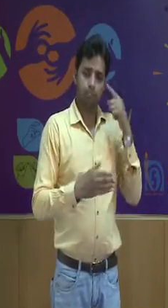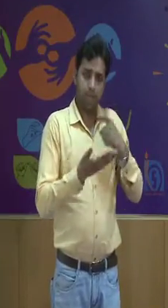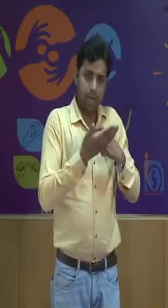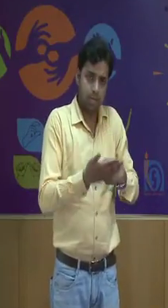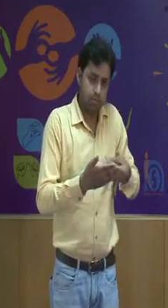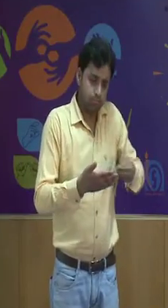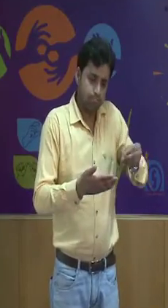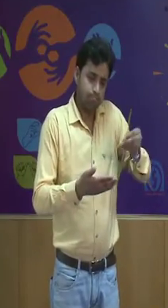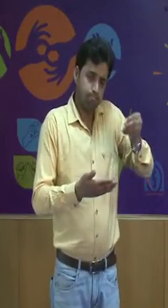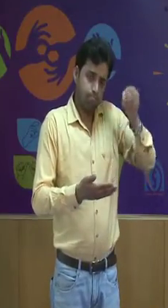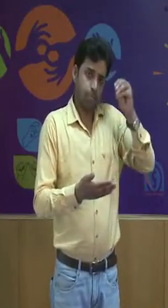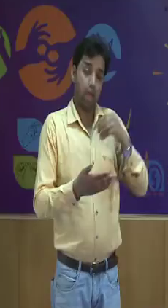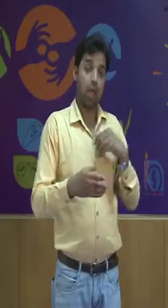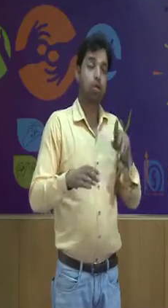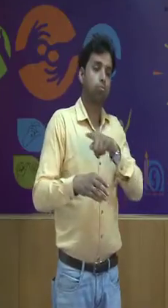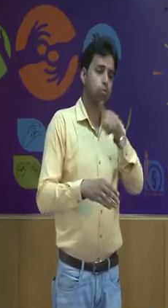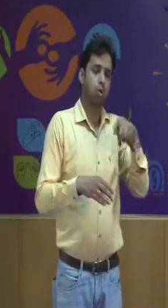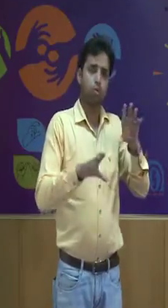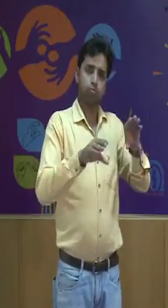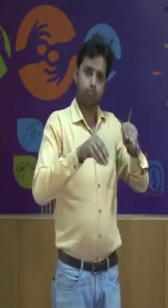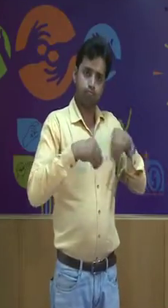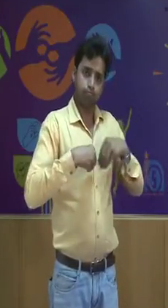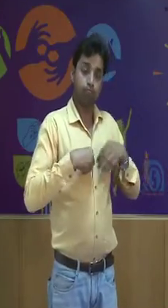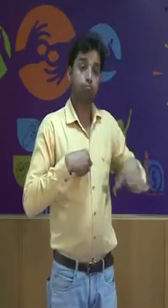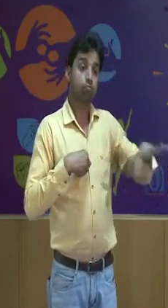and acceptance for their caste in the society.